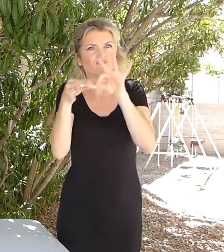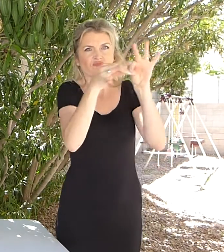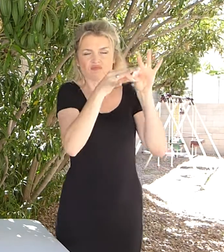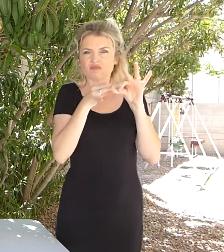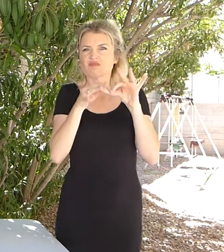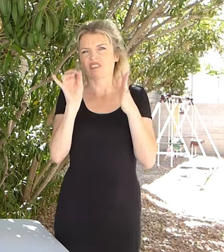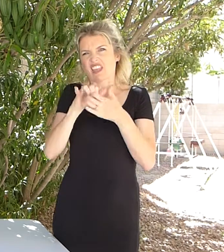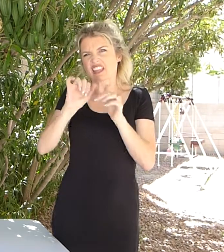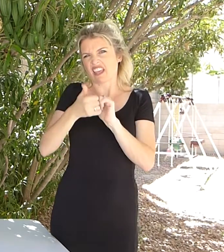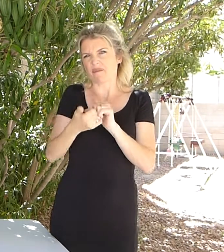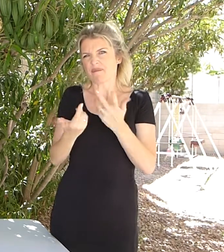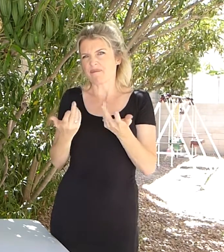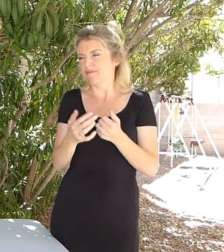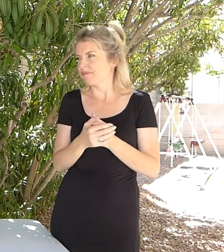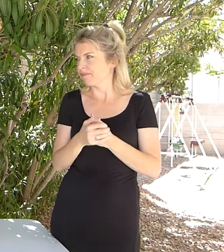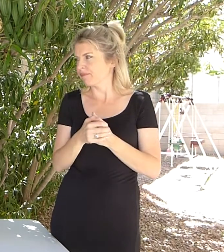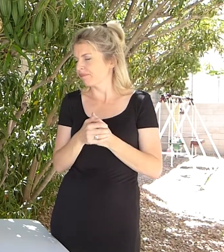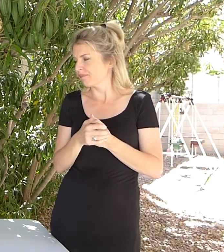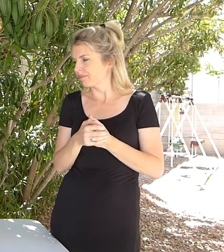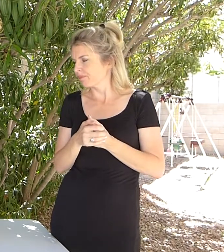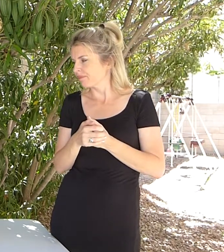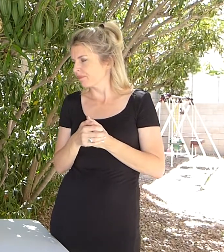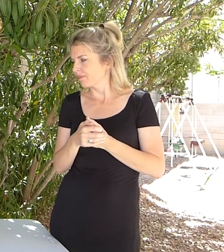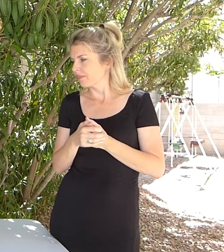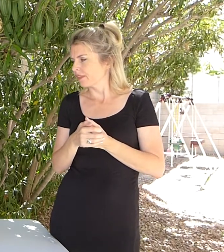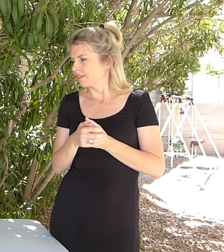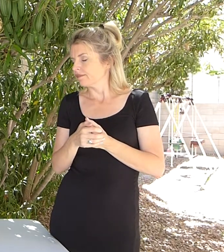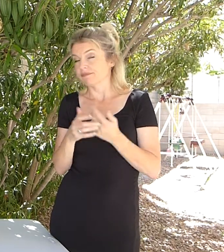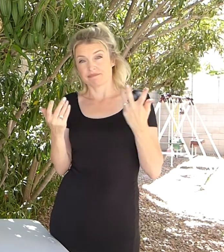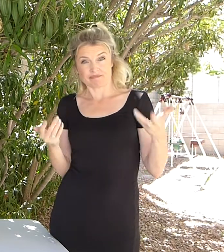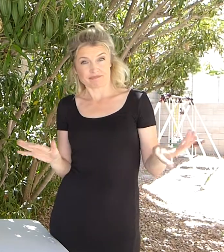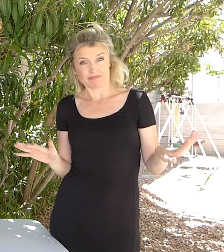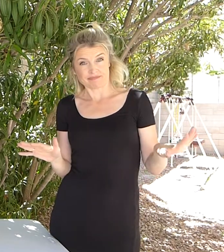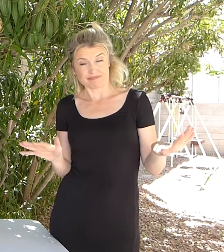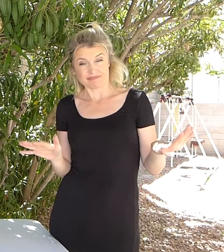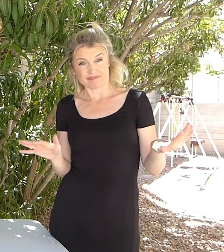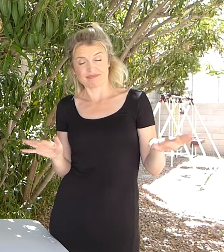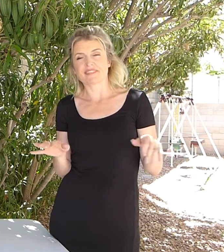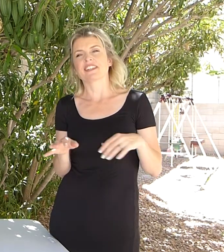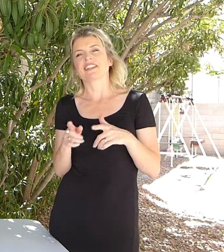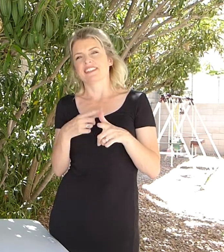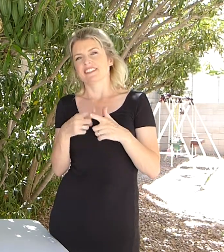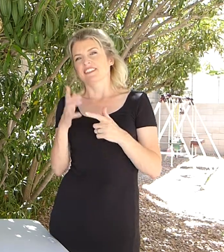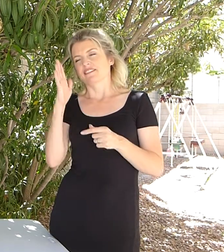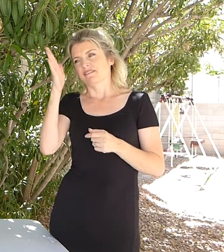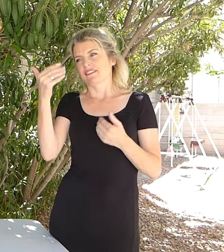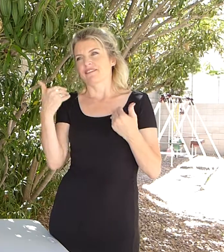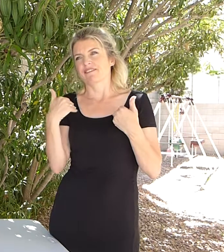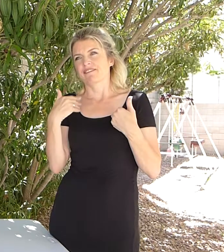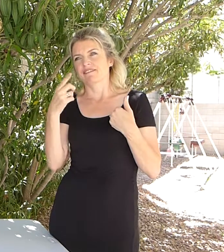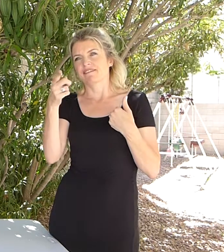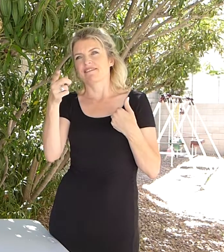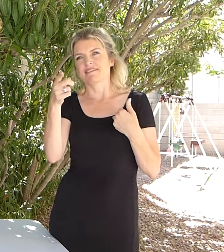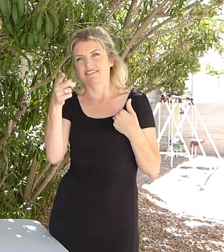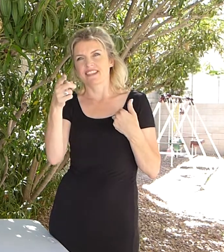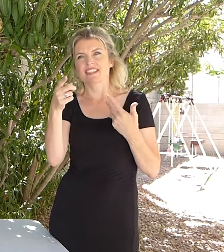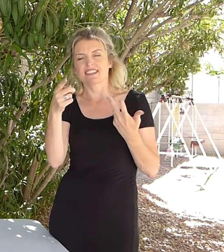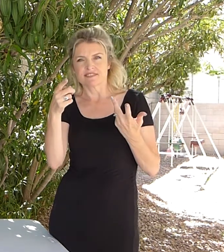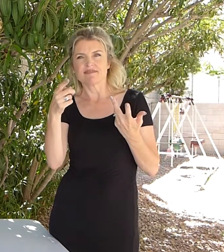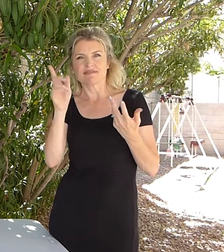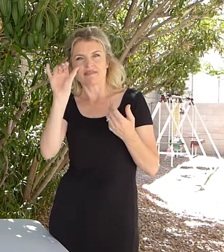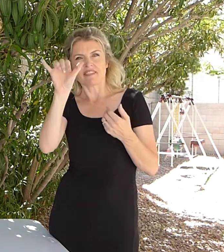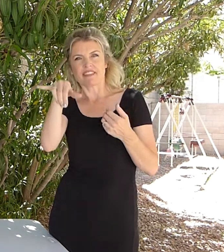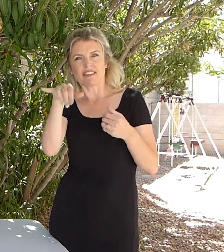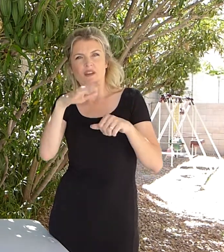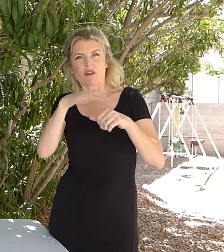would do that. All right, so once you have that done, you're going to have something that looks